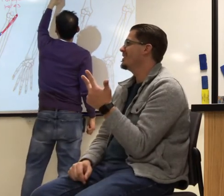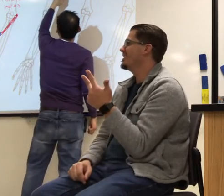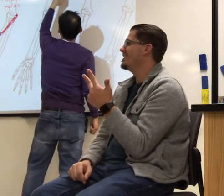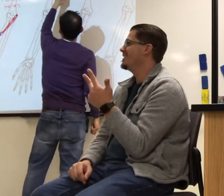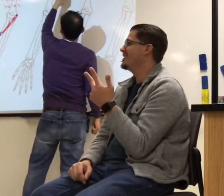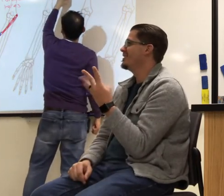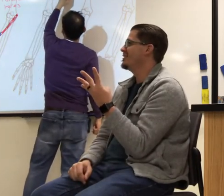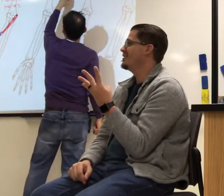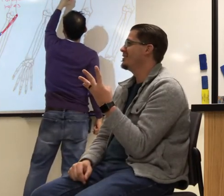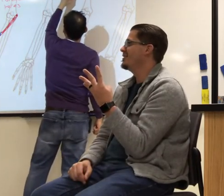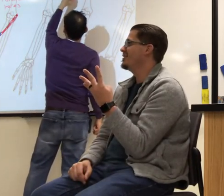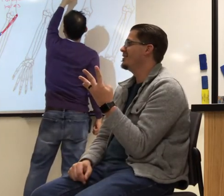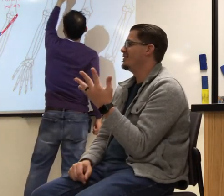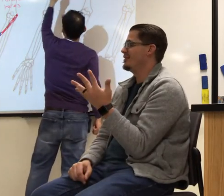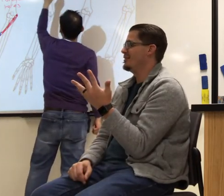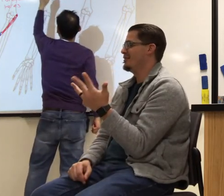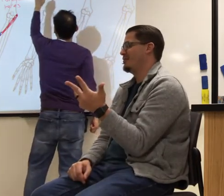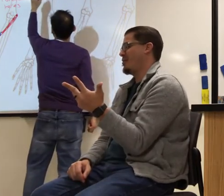flexor